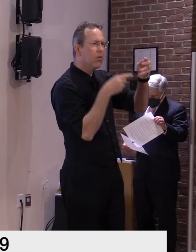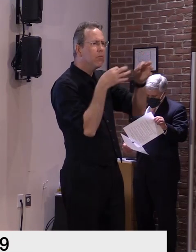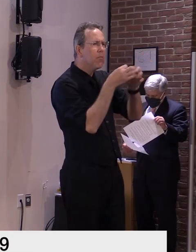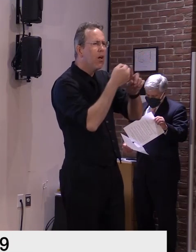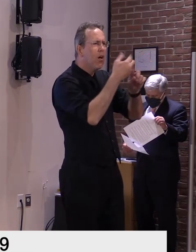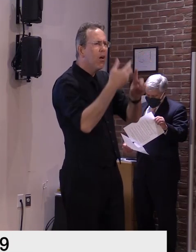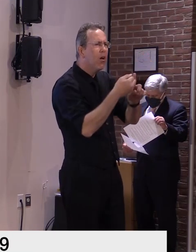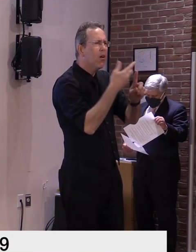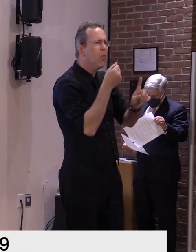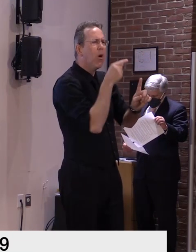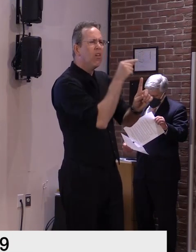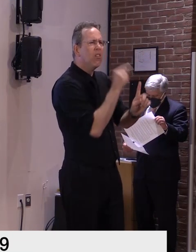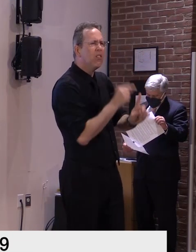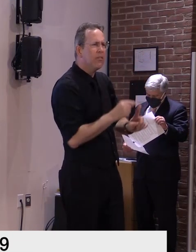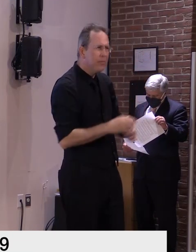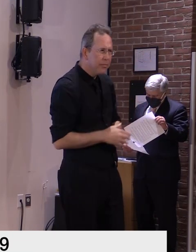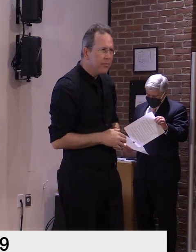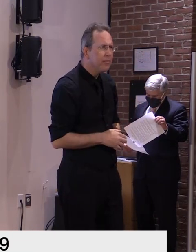sites. Things like